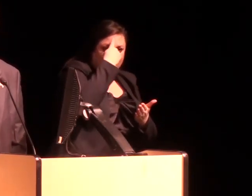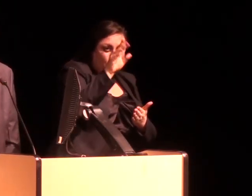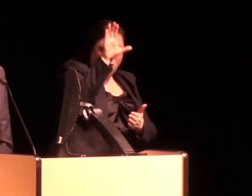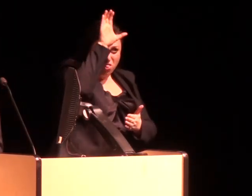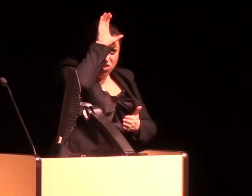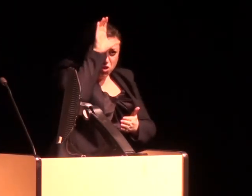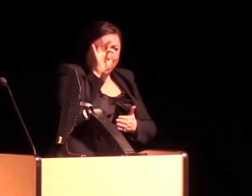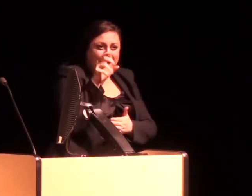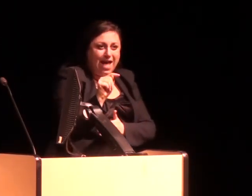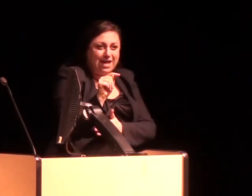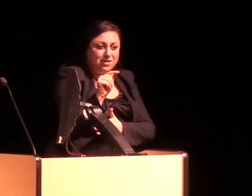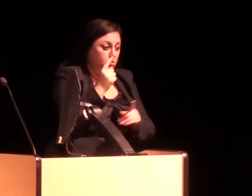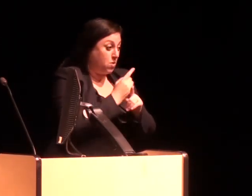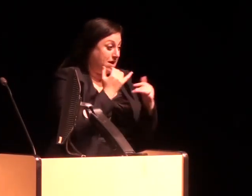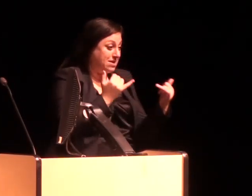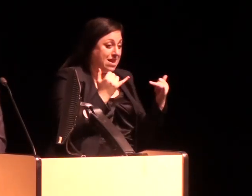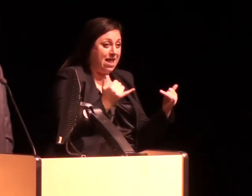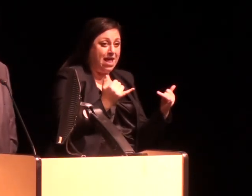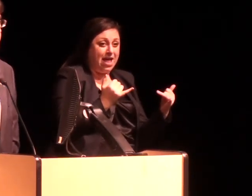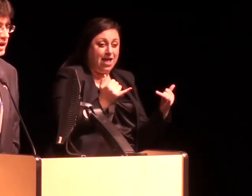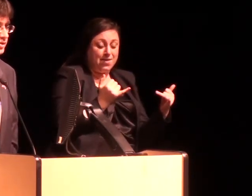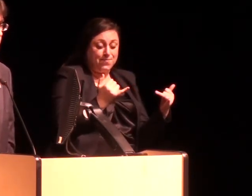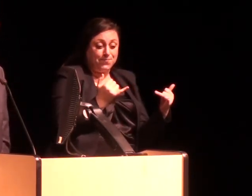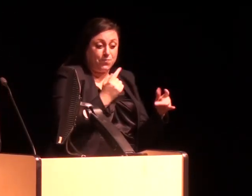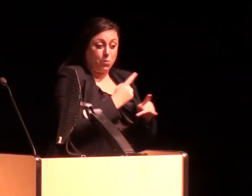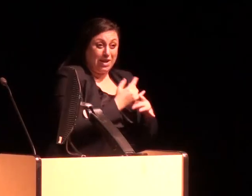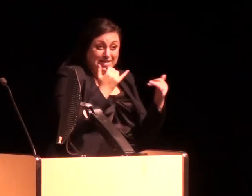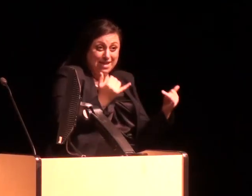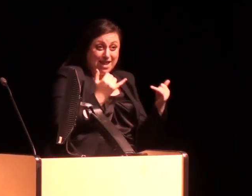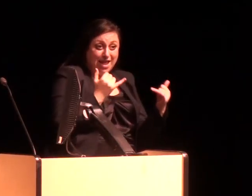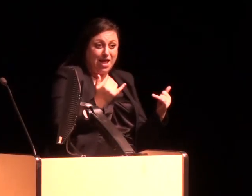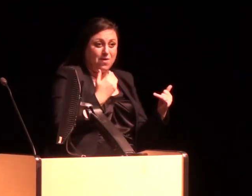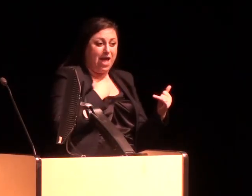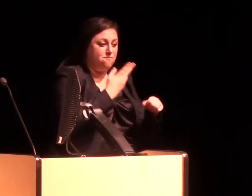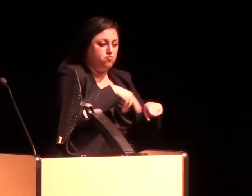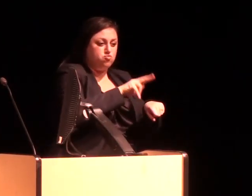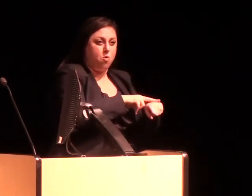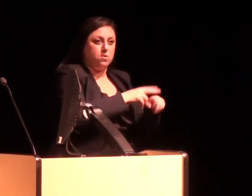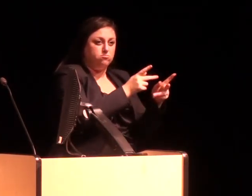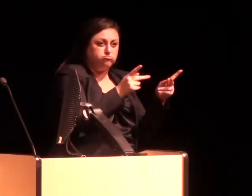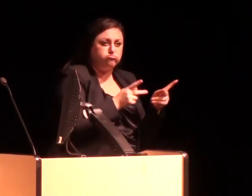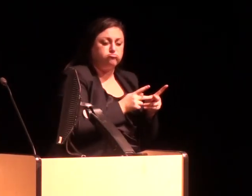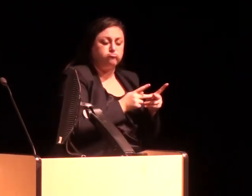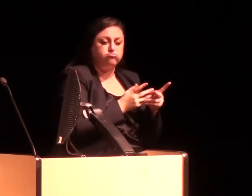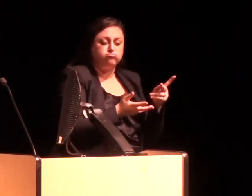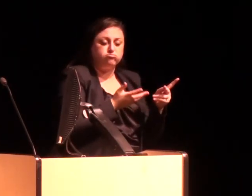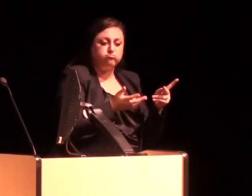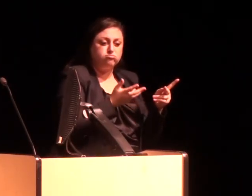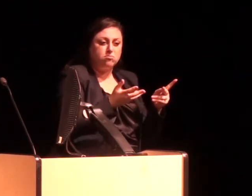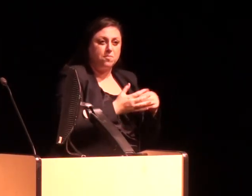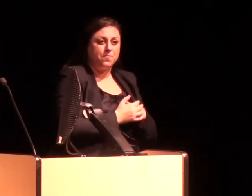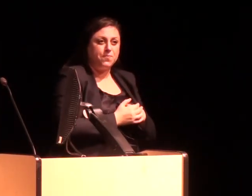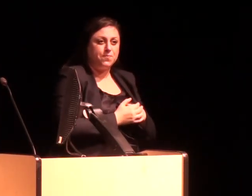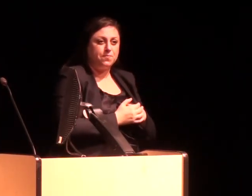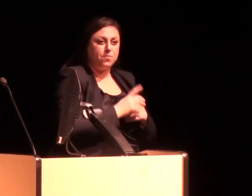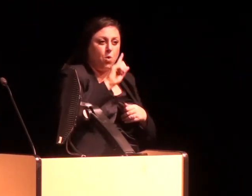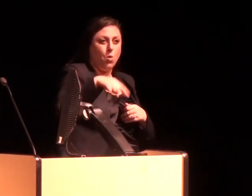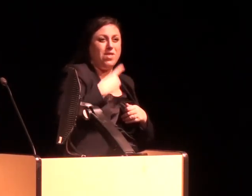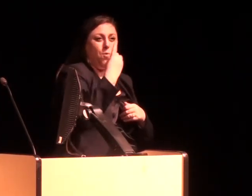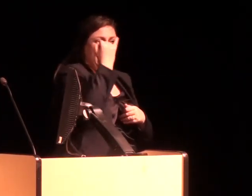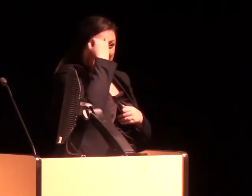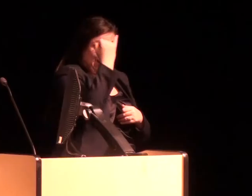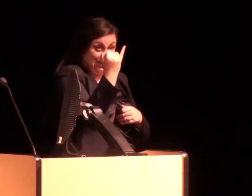Act. You have right now a TV station, a radio station, and a website with only one